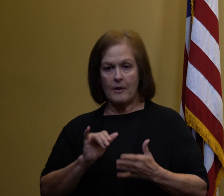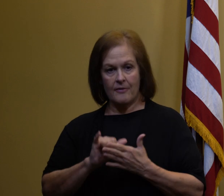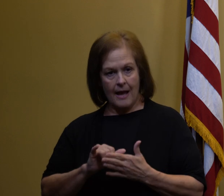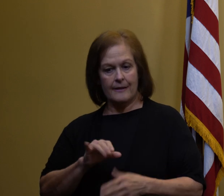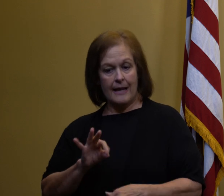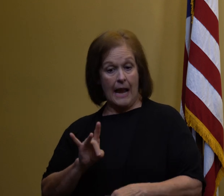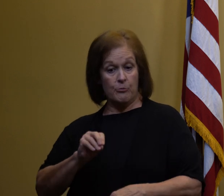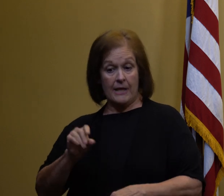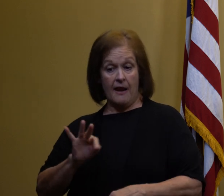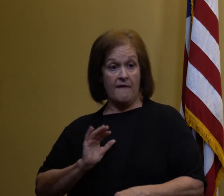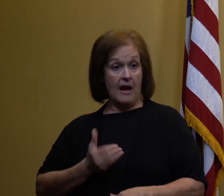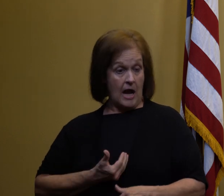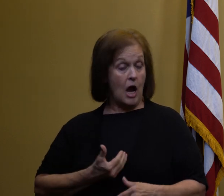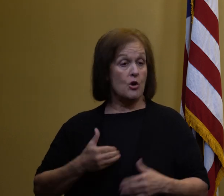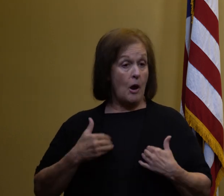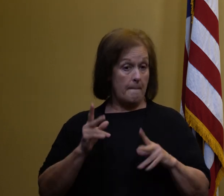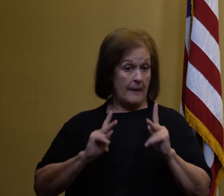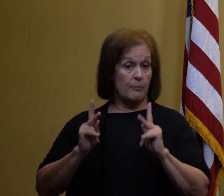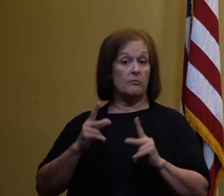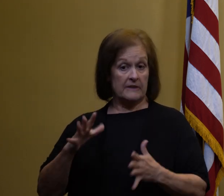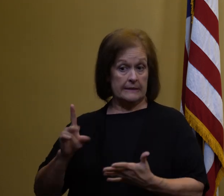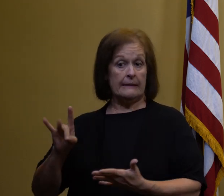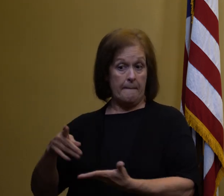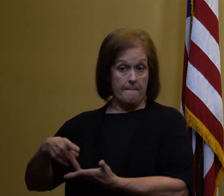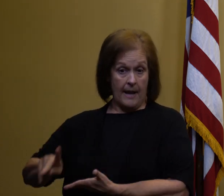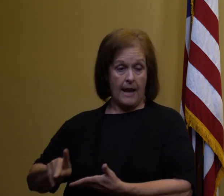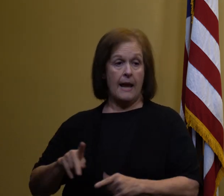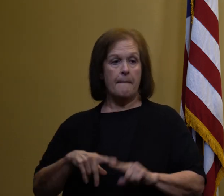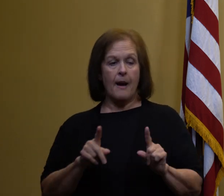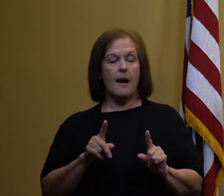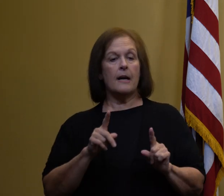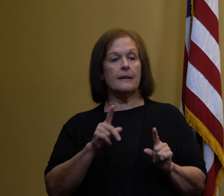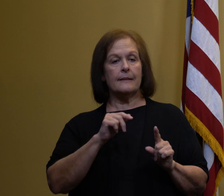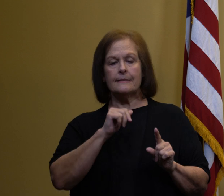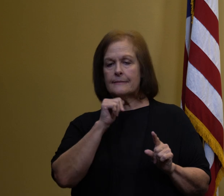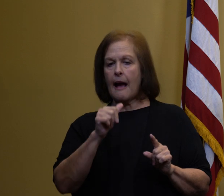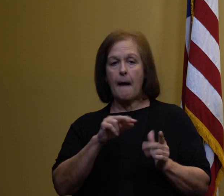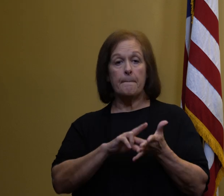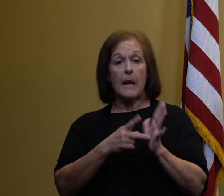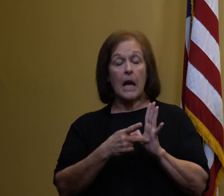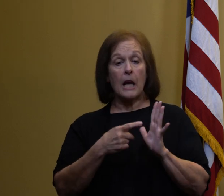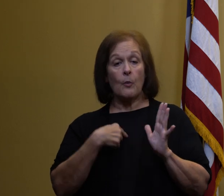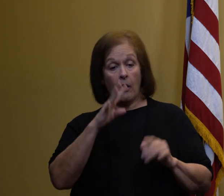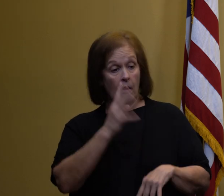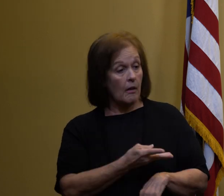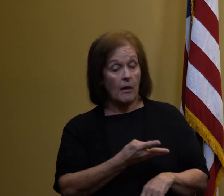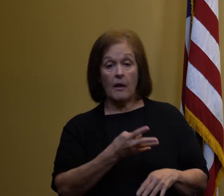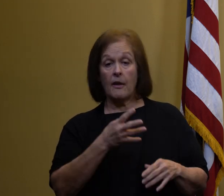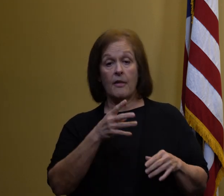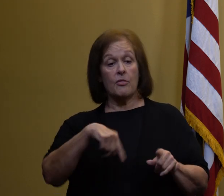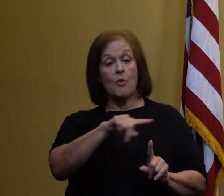young people were paid on time, but again, that doesn't excuse nor overlook the